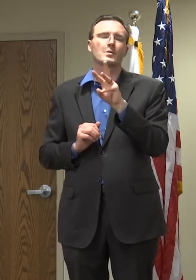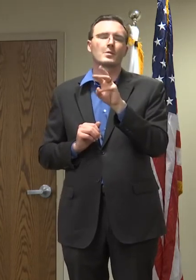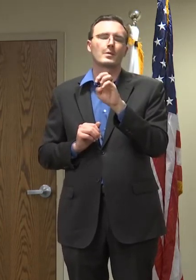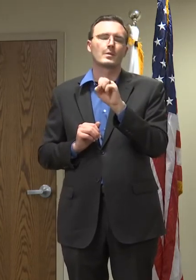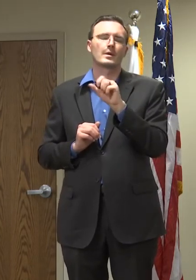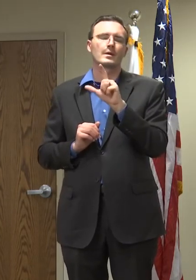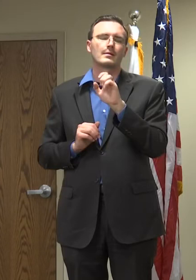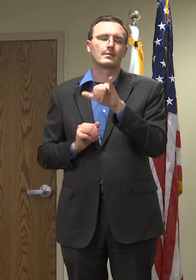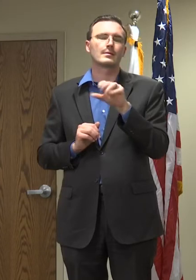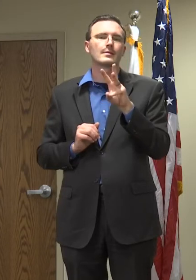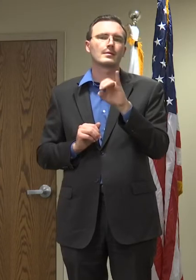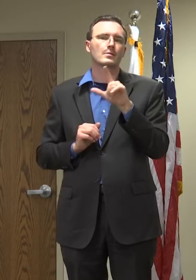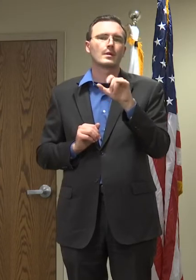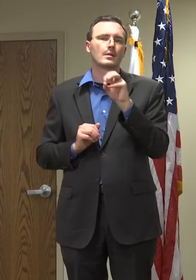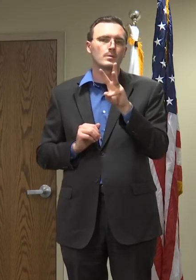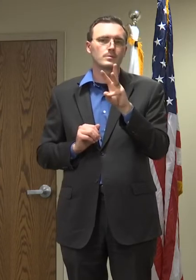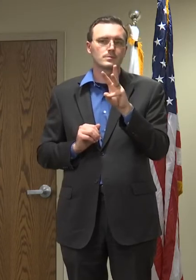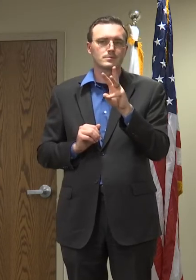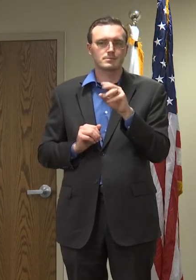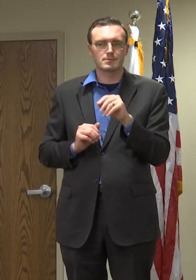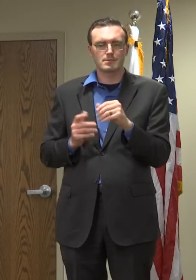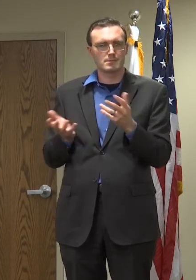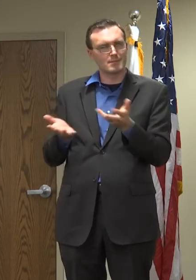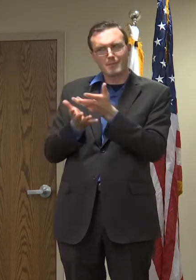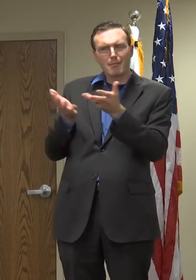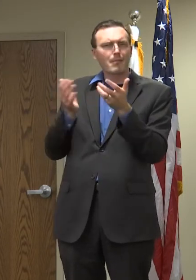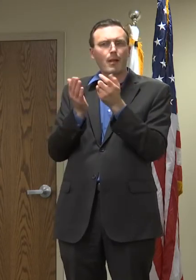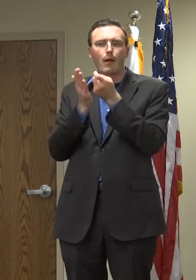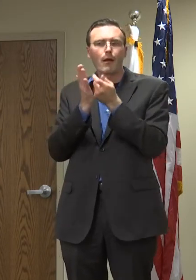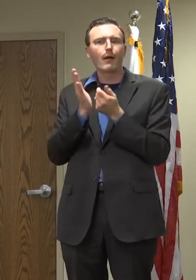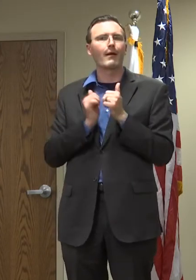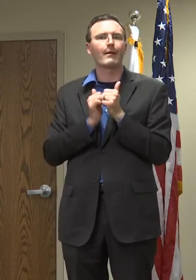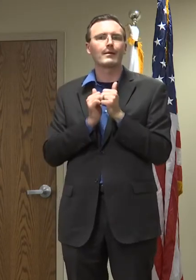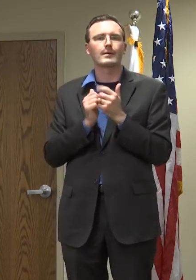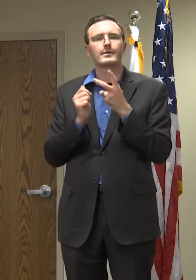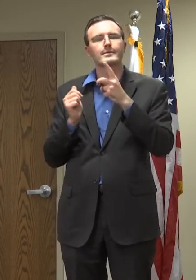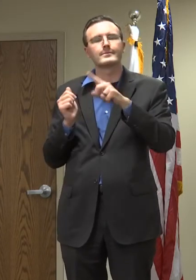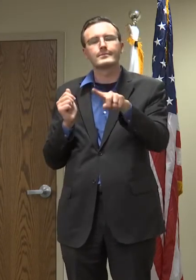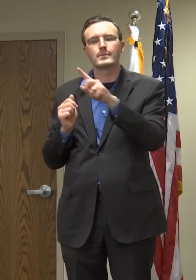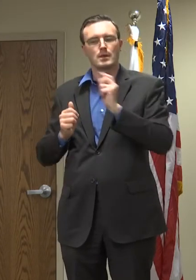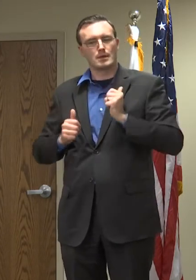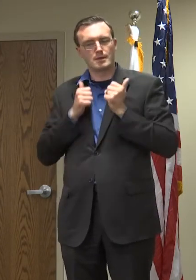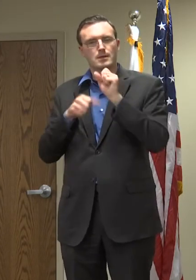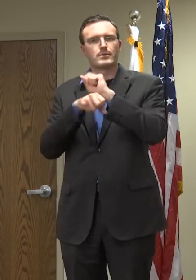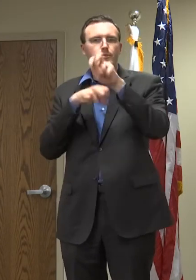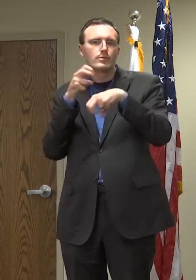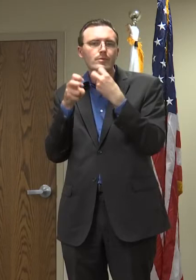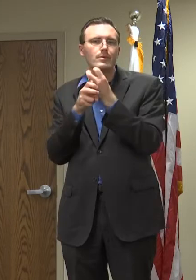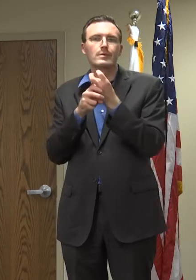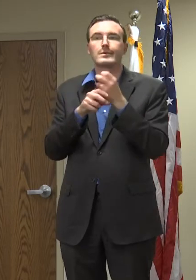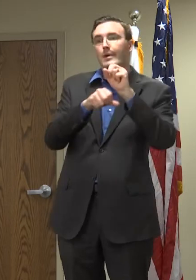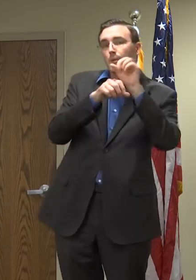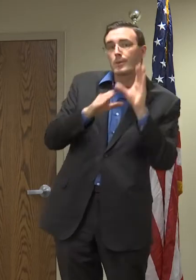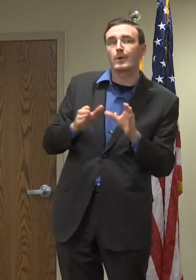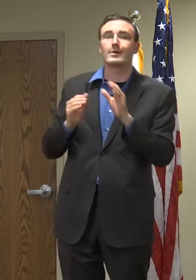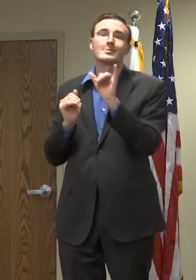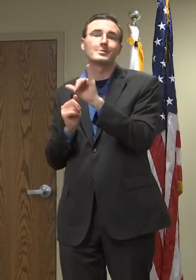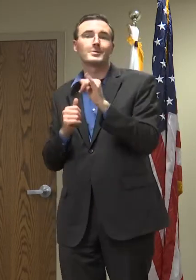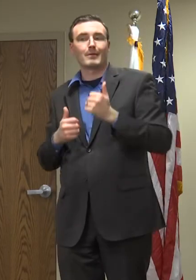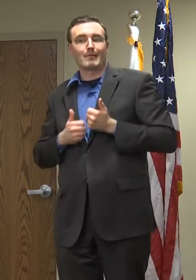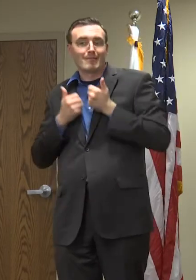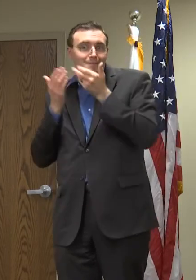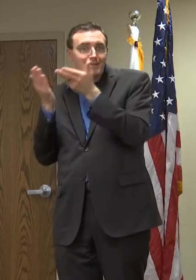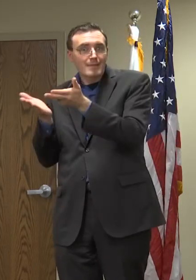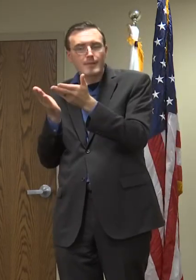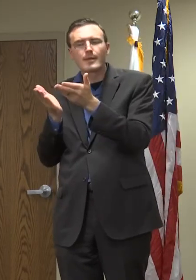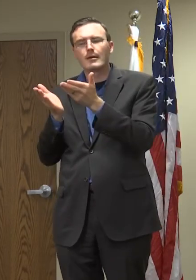so hard and so diligently, along with the residents who've done what they needed to do to keep their infection rates low and to not have